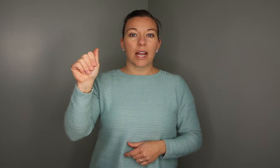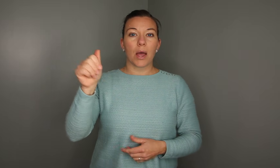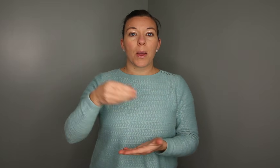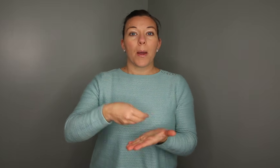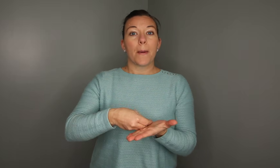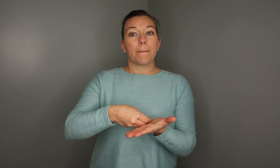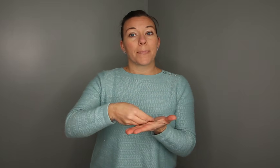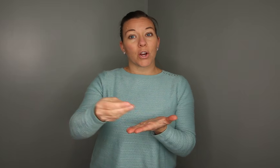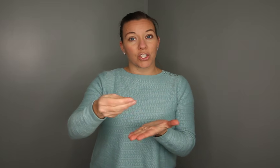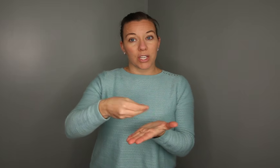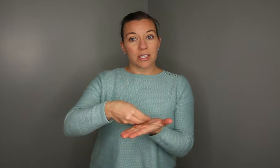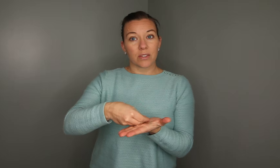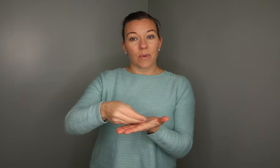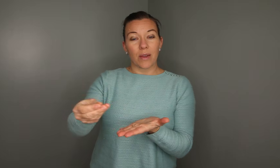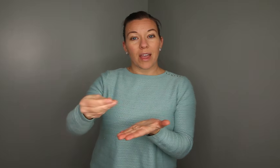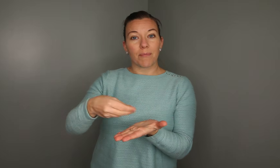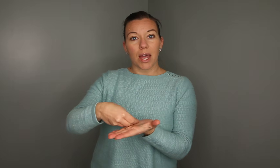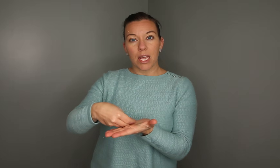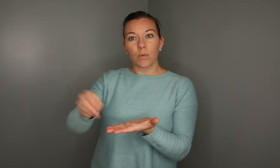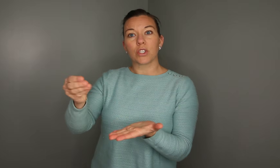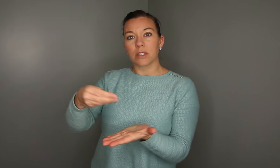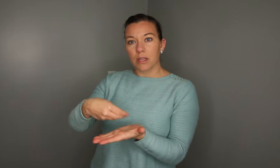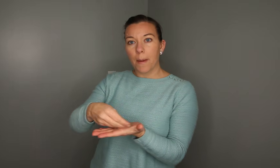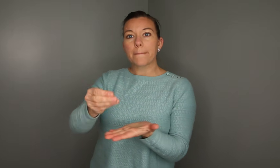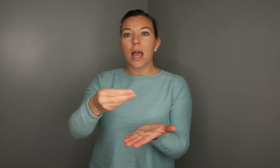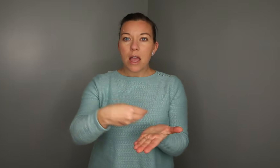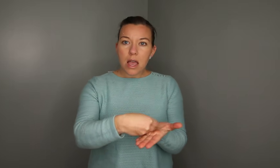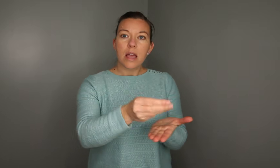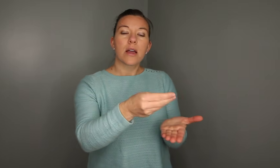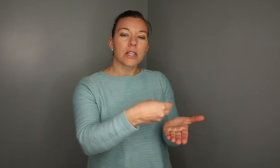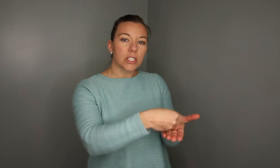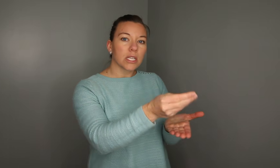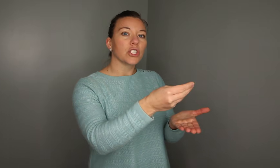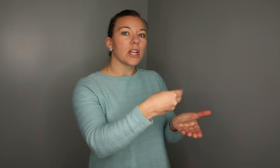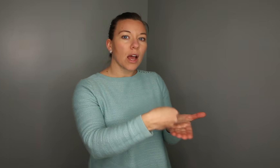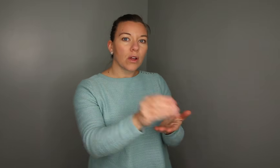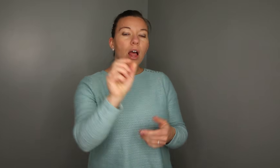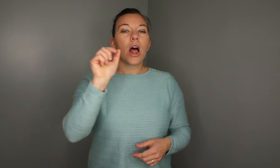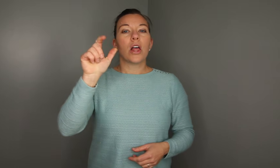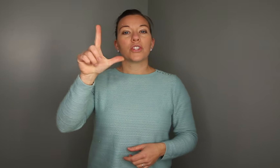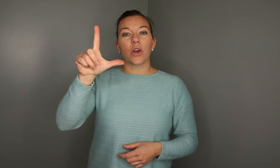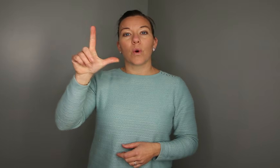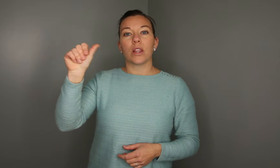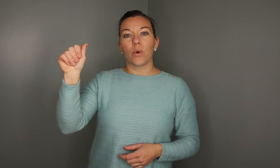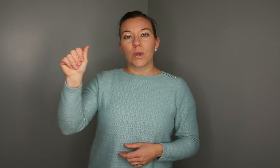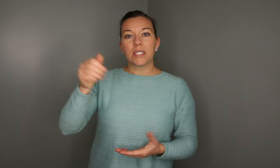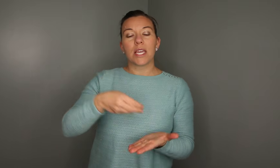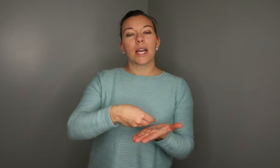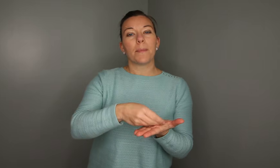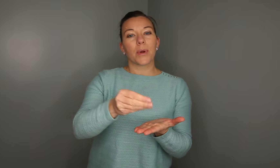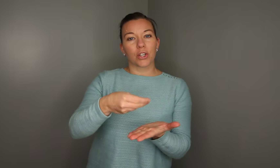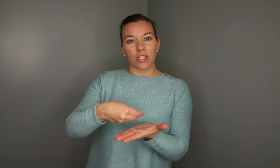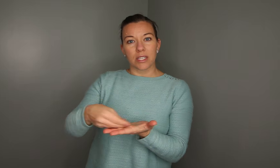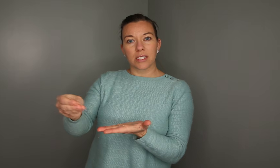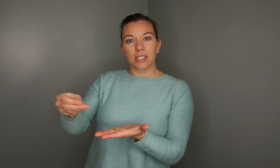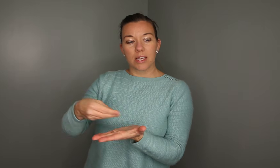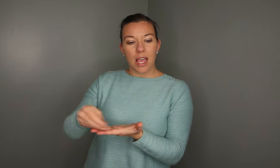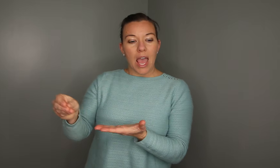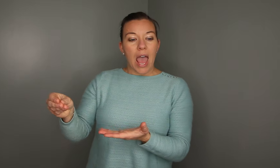Louisiana Purchase, right? We have money and we're just fishing it out. So Louisiana Purchase